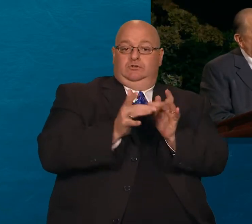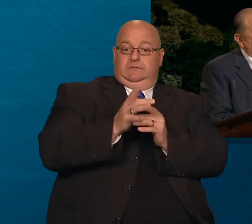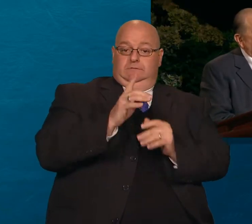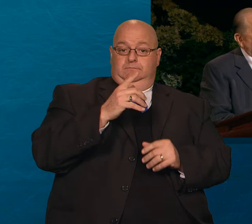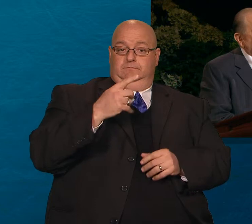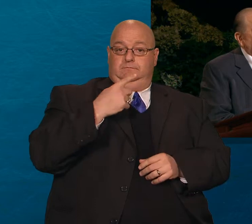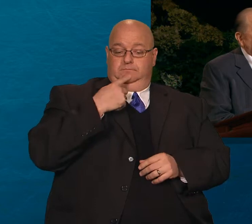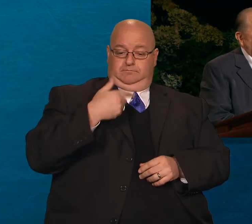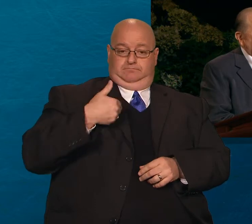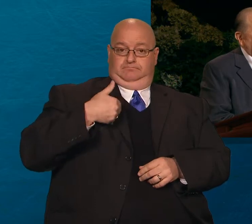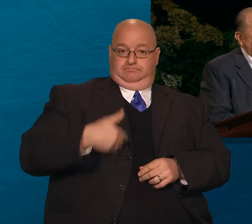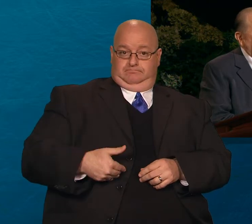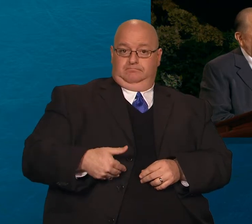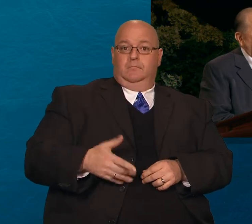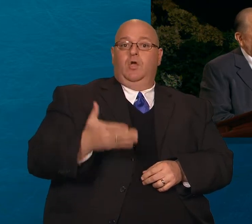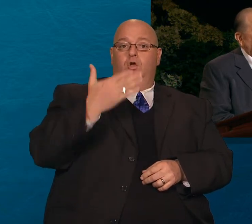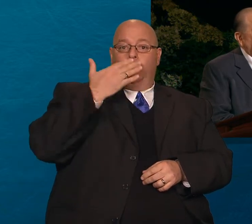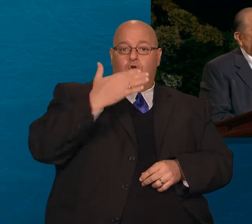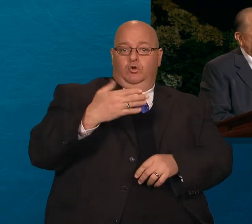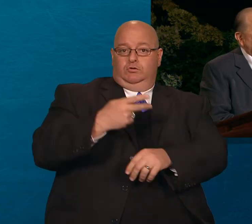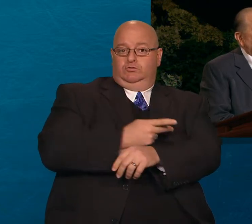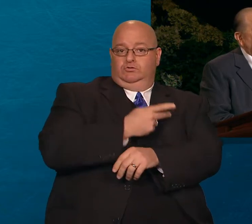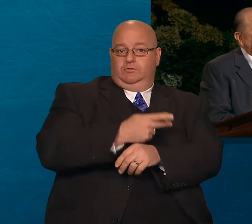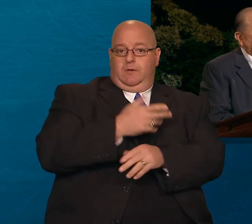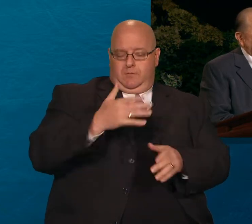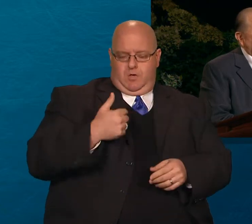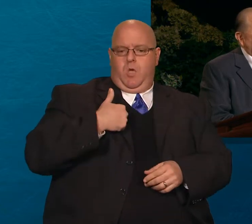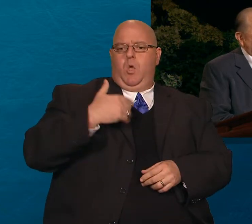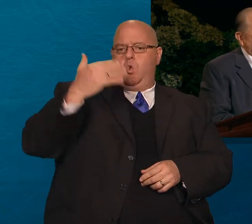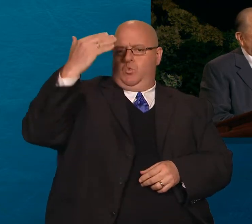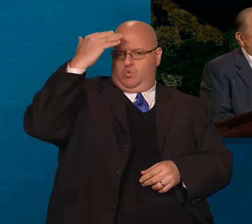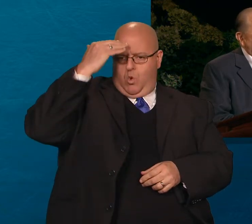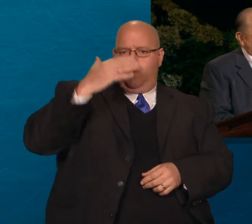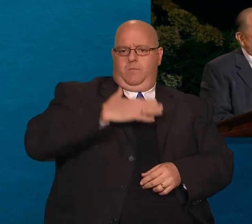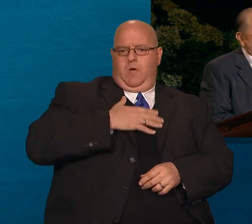"I am the good shepherd and know my sheep."